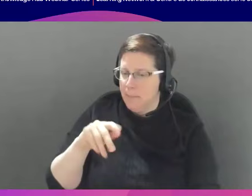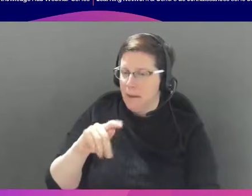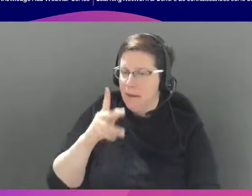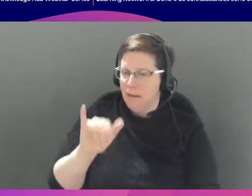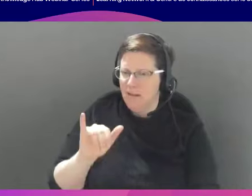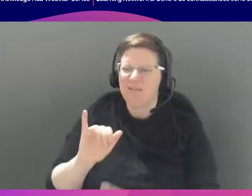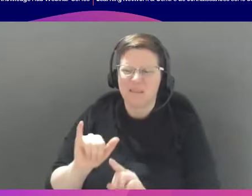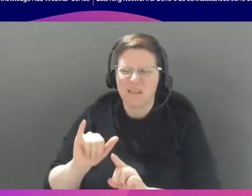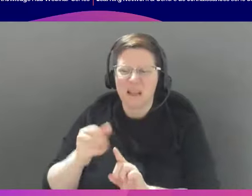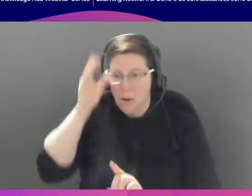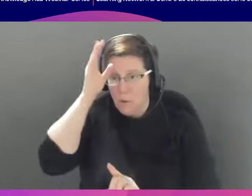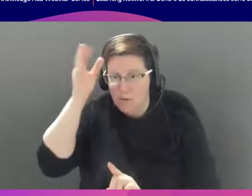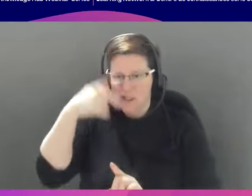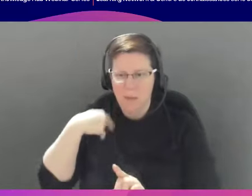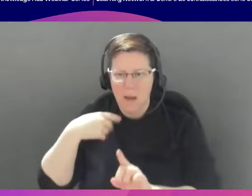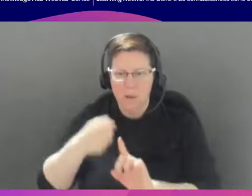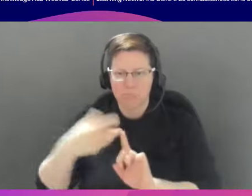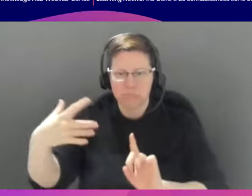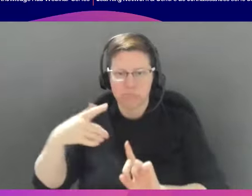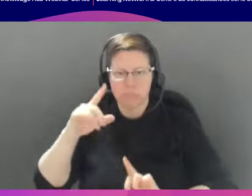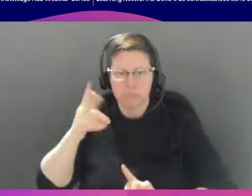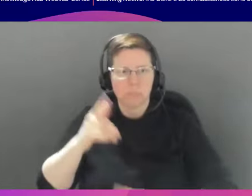which I'll speak to in a moment.